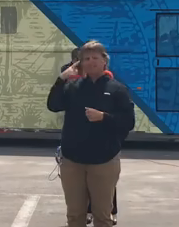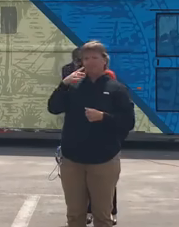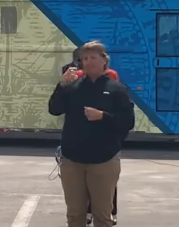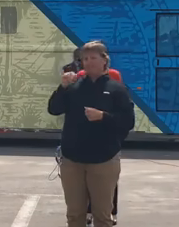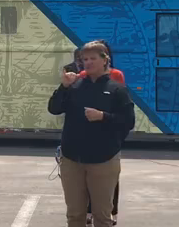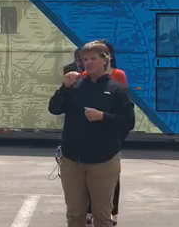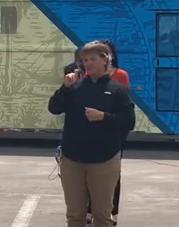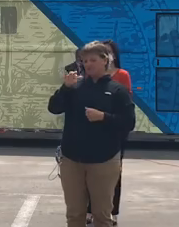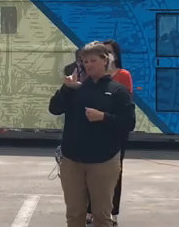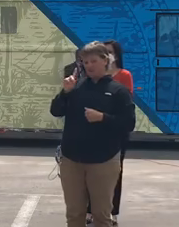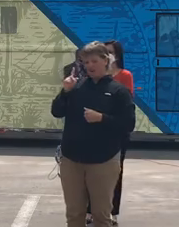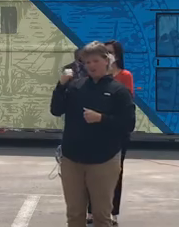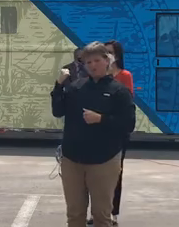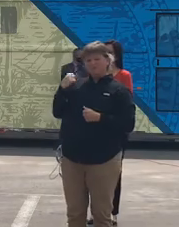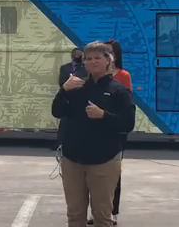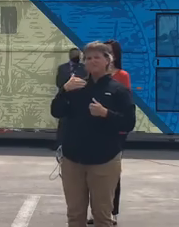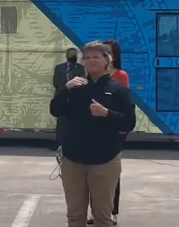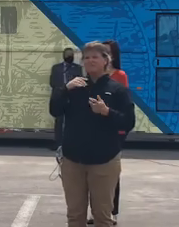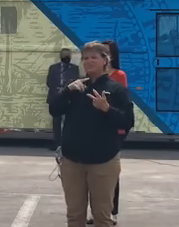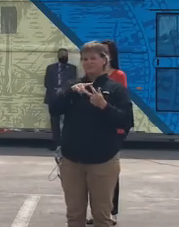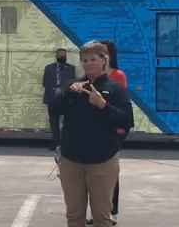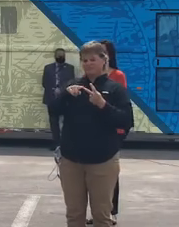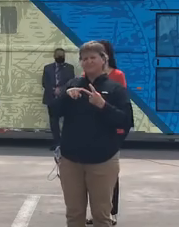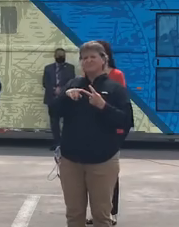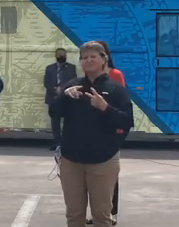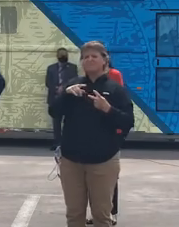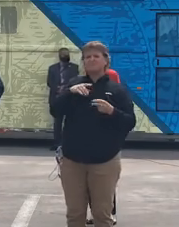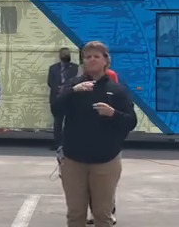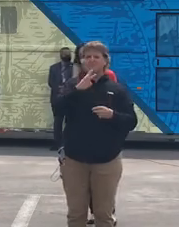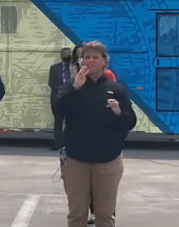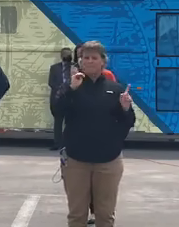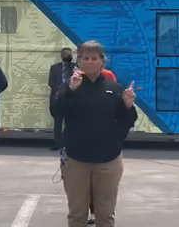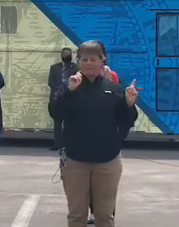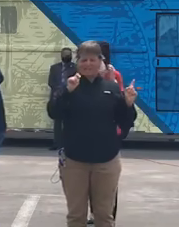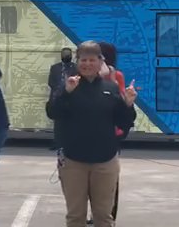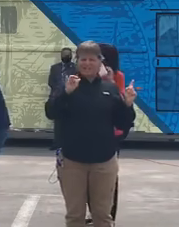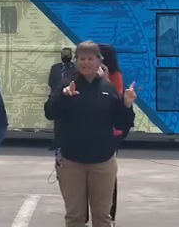and then the Surgeon General come up, and then we'll take some questions.